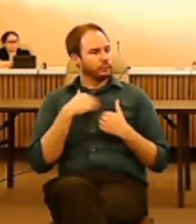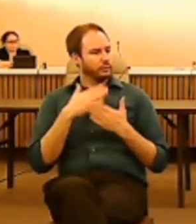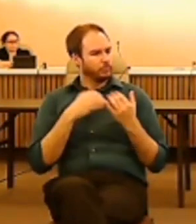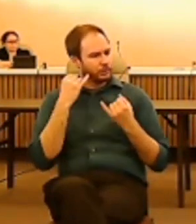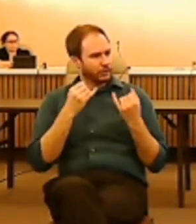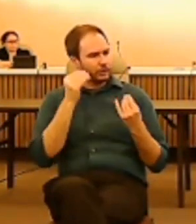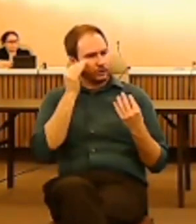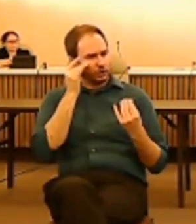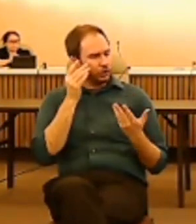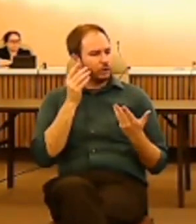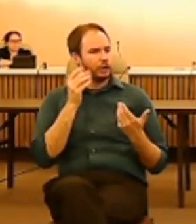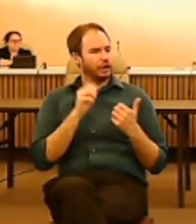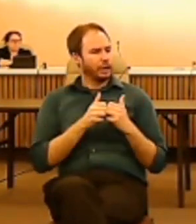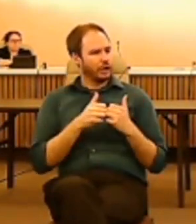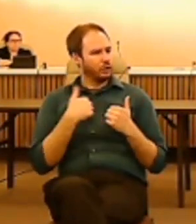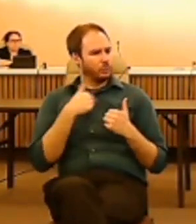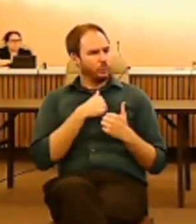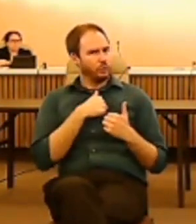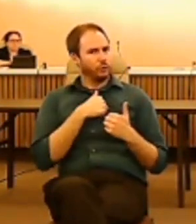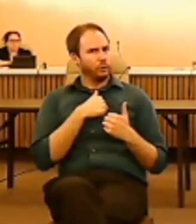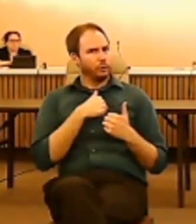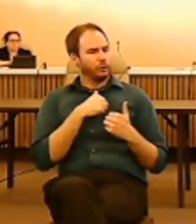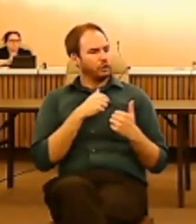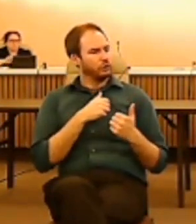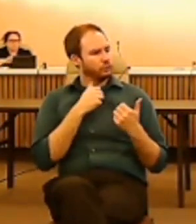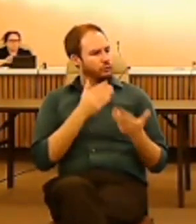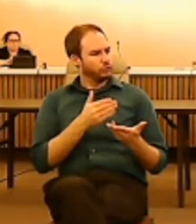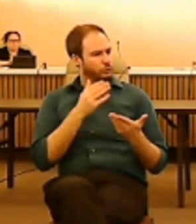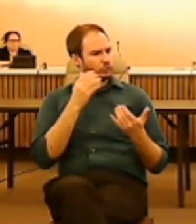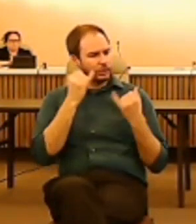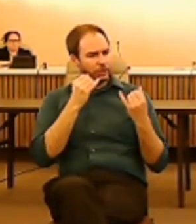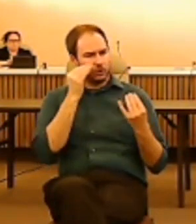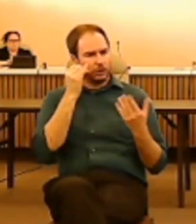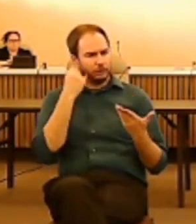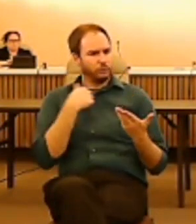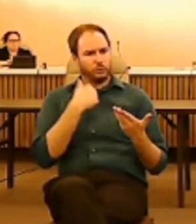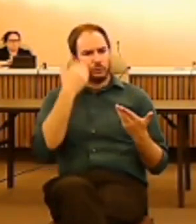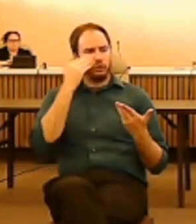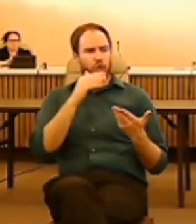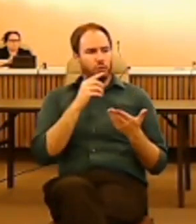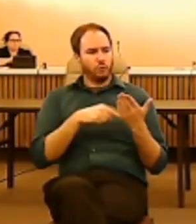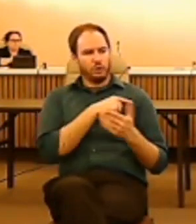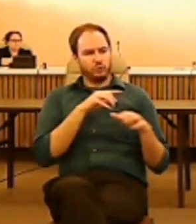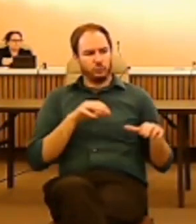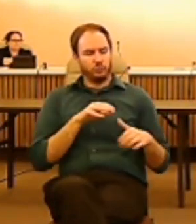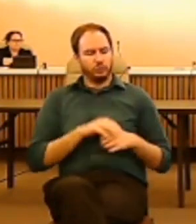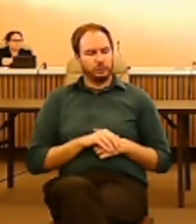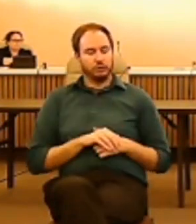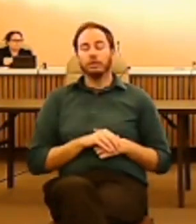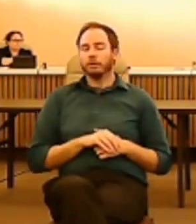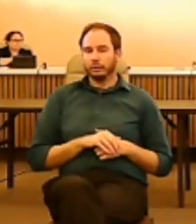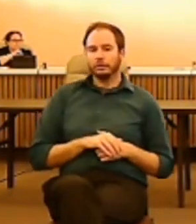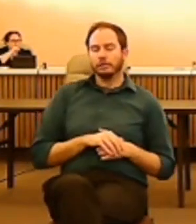and thoughts, how can we possibly have all those ideas and thoughts if we don't really know what it is you're doing?